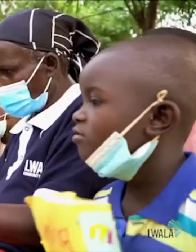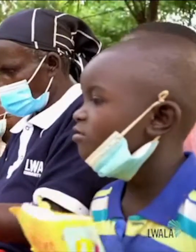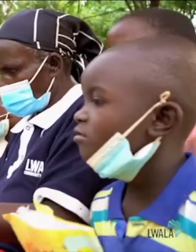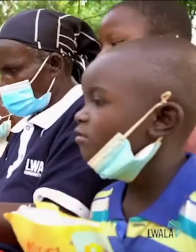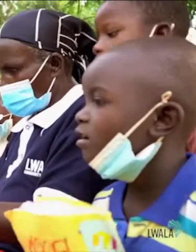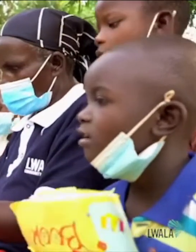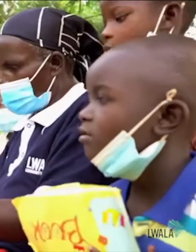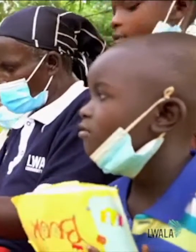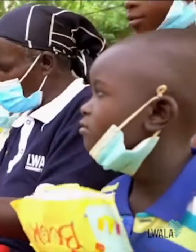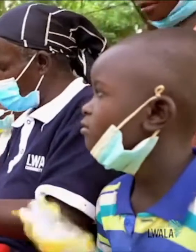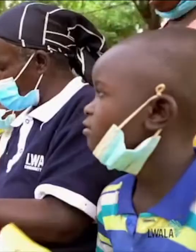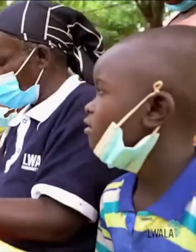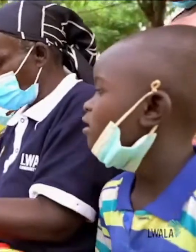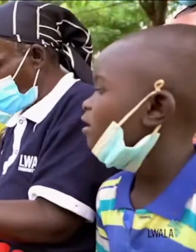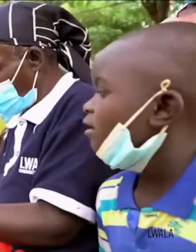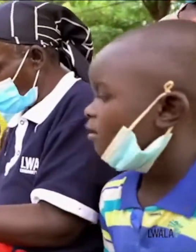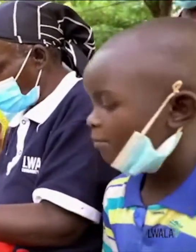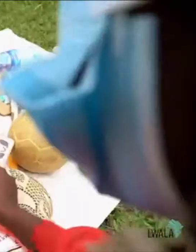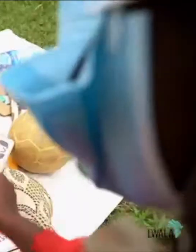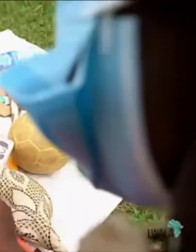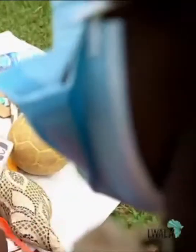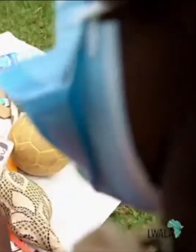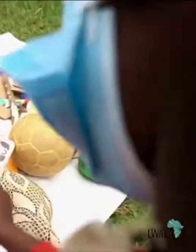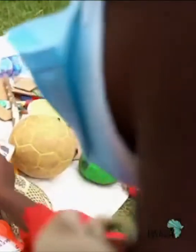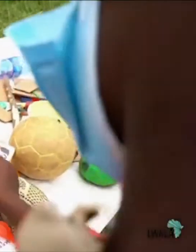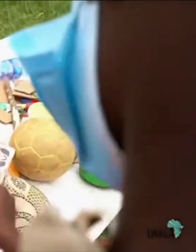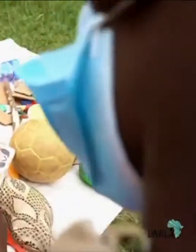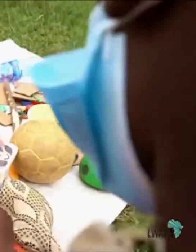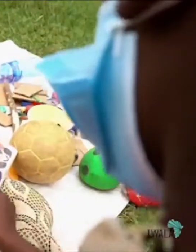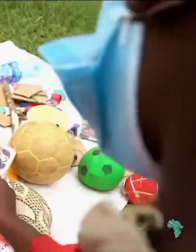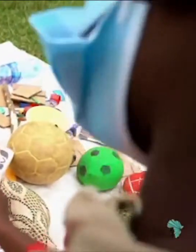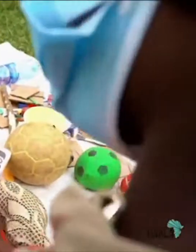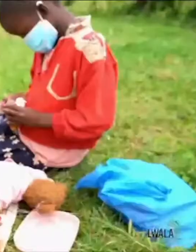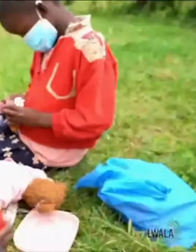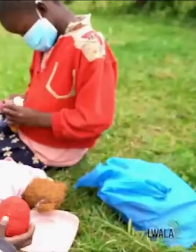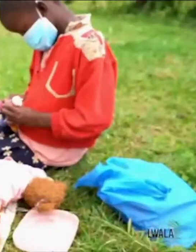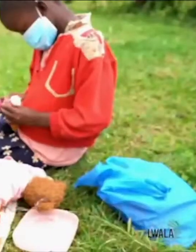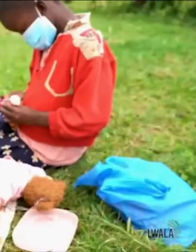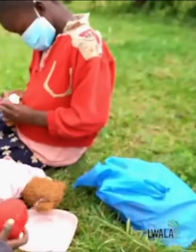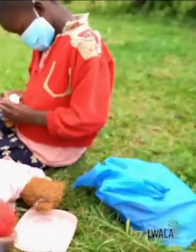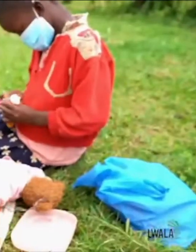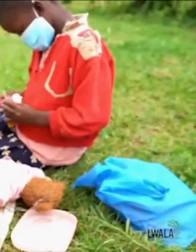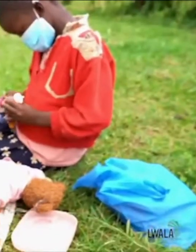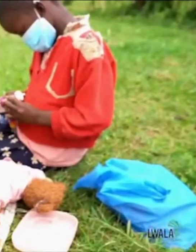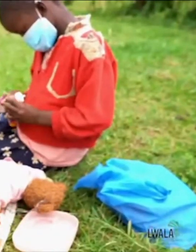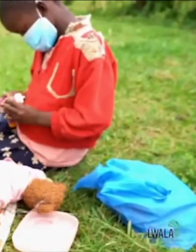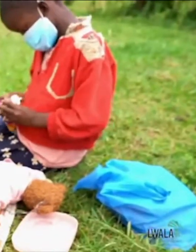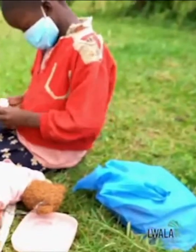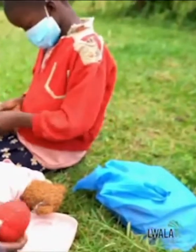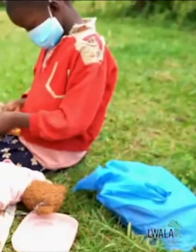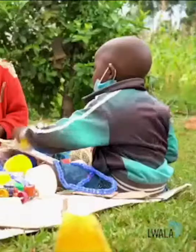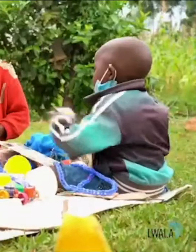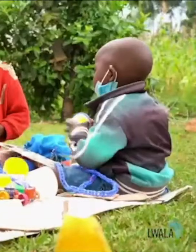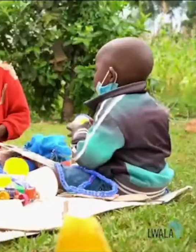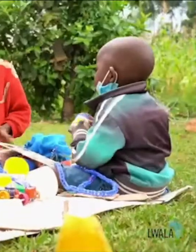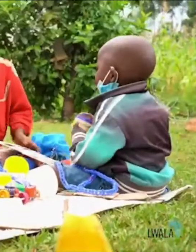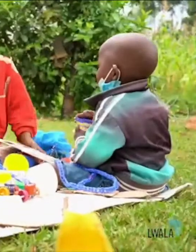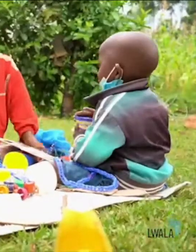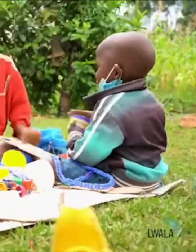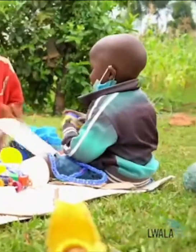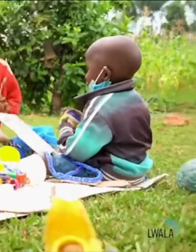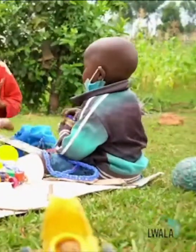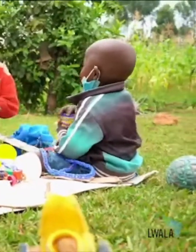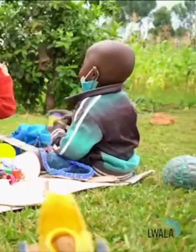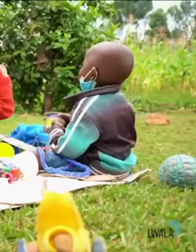According to UNICEF, over 200 million children globally fail to reach their developmental potential in the first 5 years of life due to